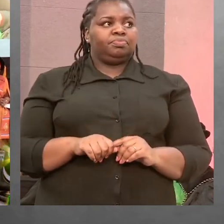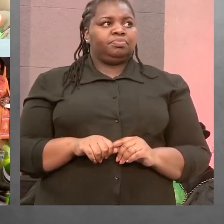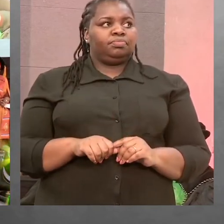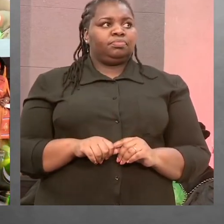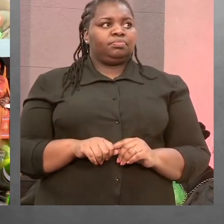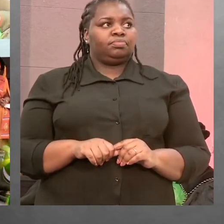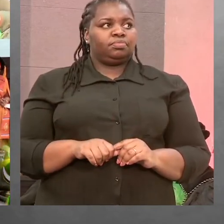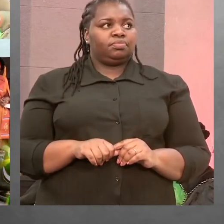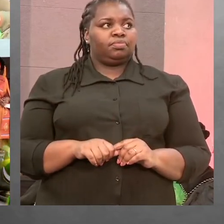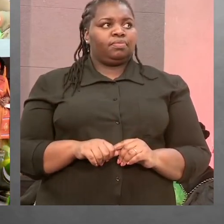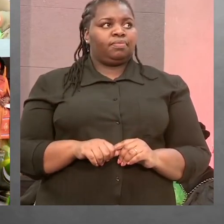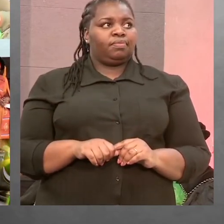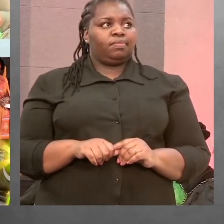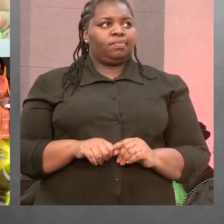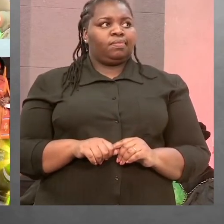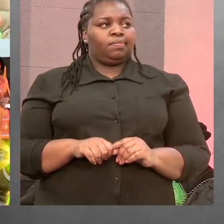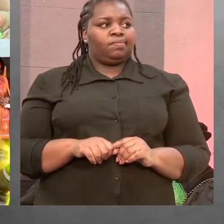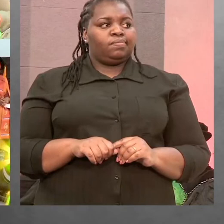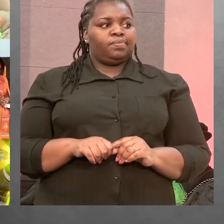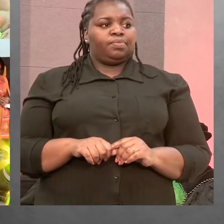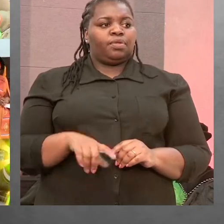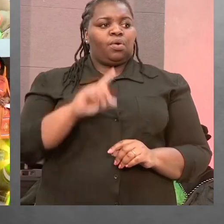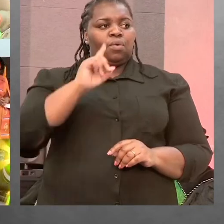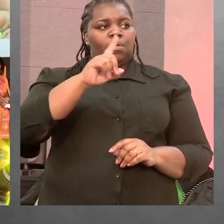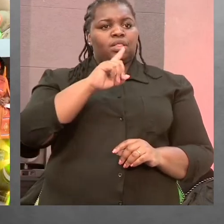Chancellor, that